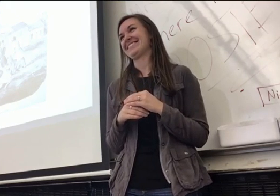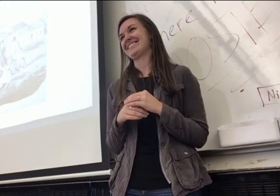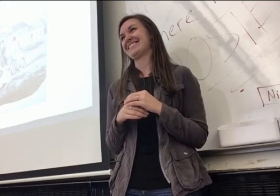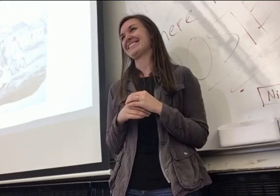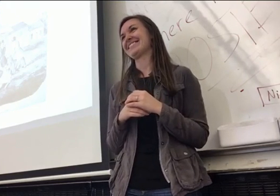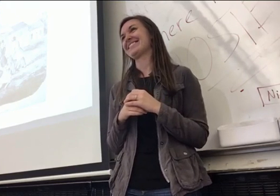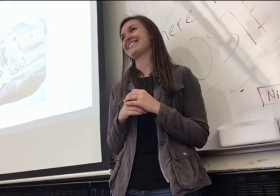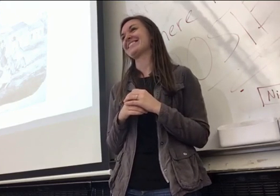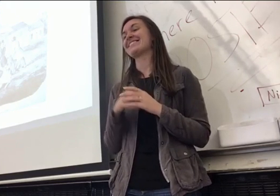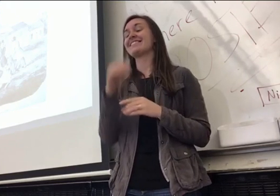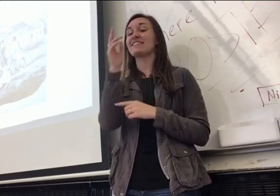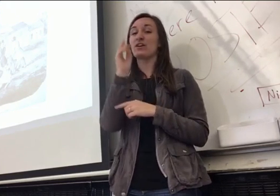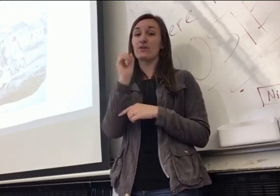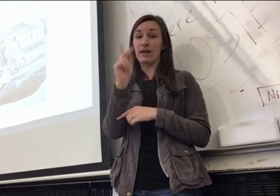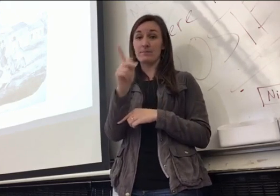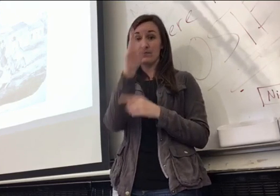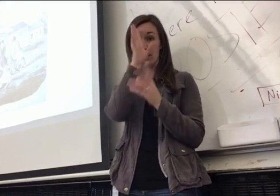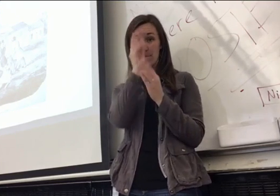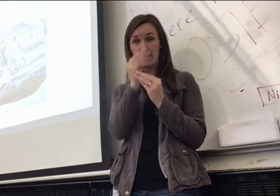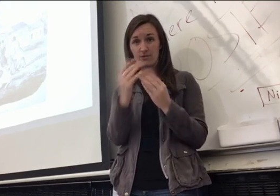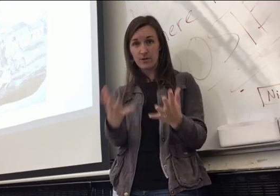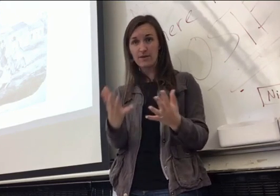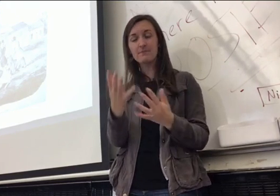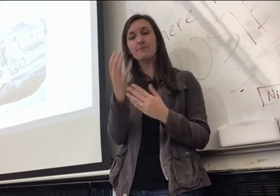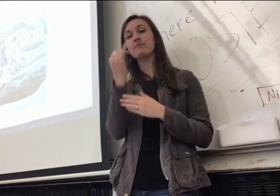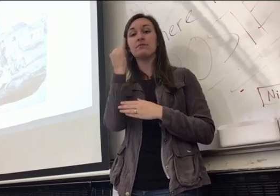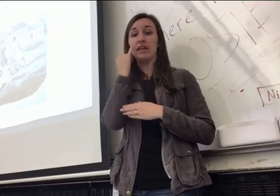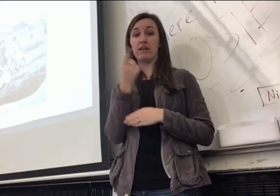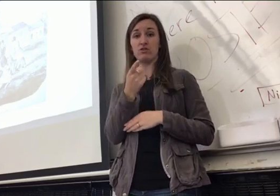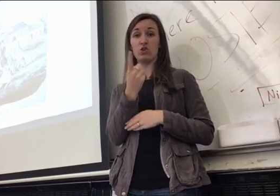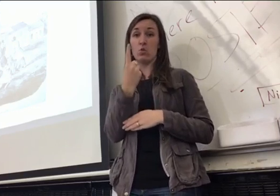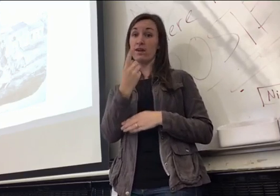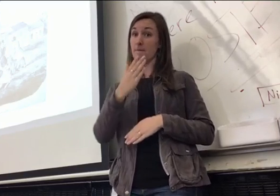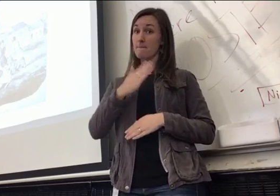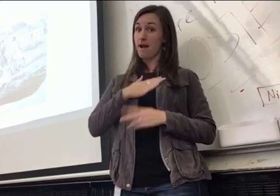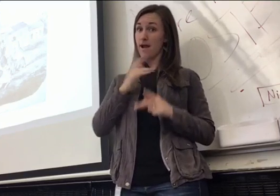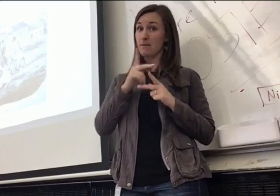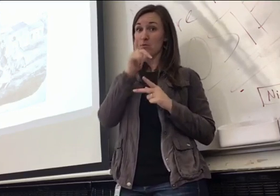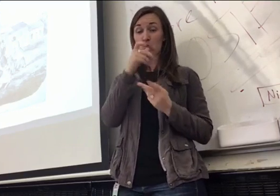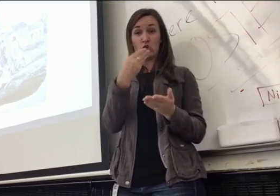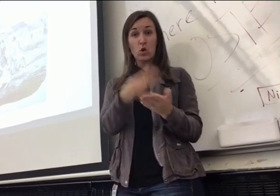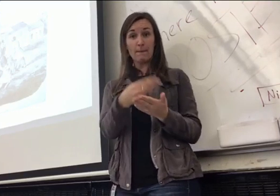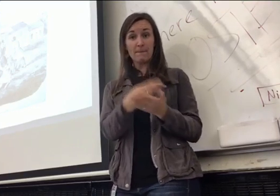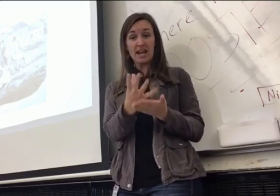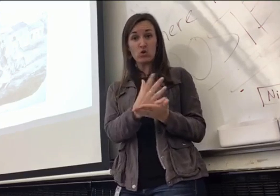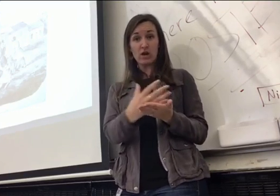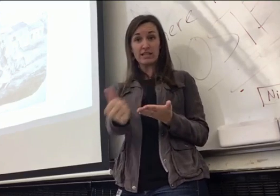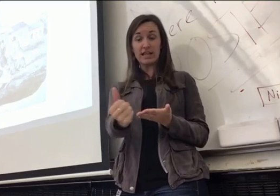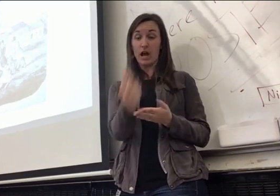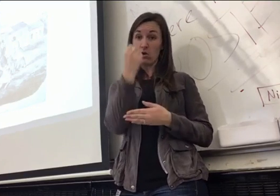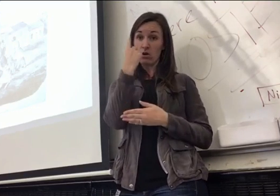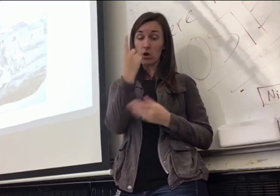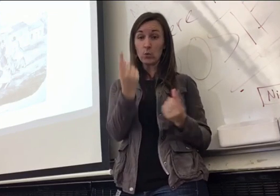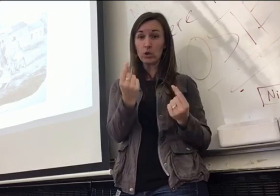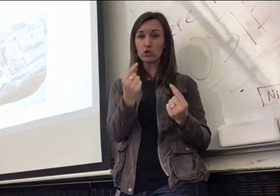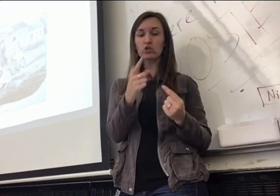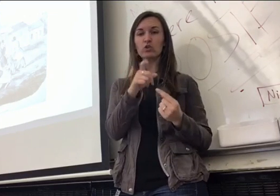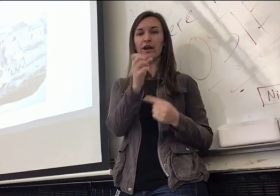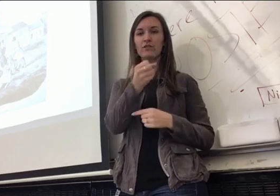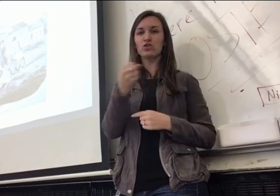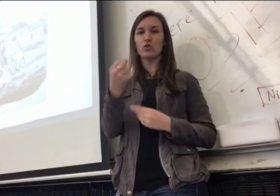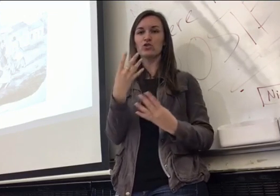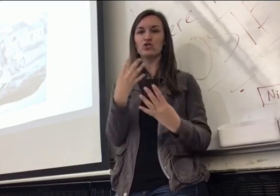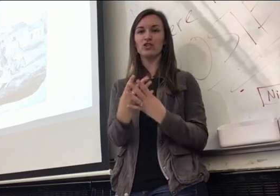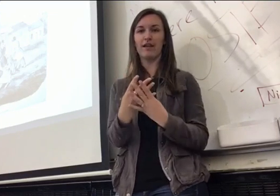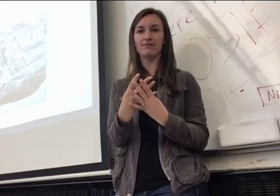Okay. By the way, if you end up being one of my people who run out of money, you have to go to jail because you